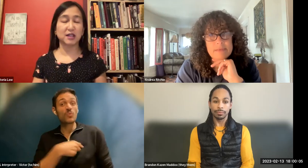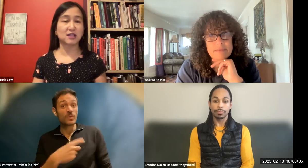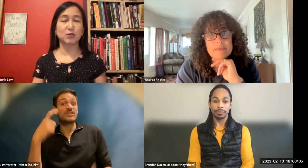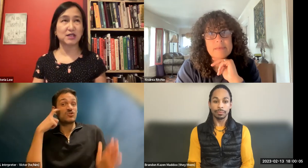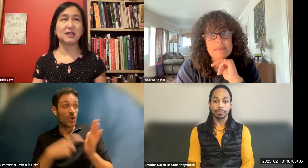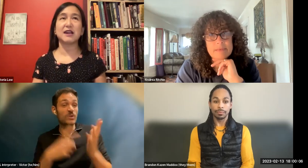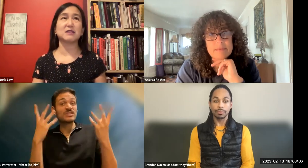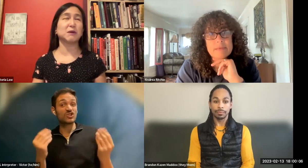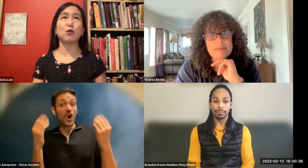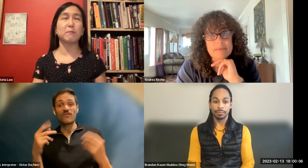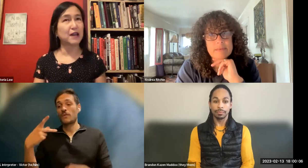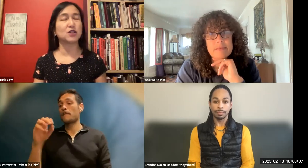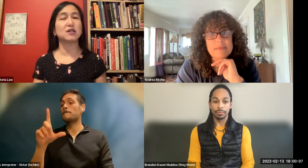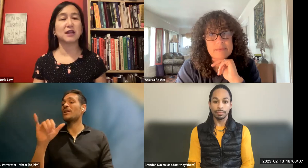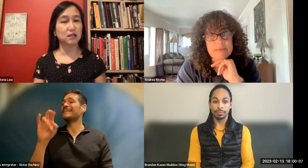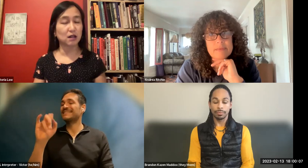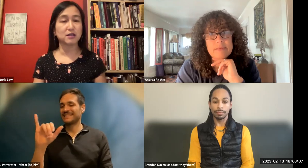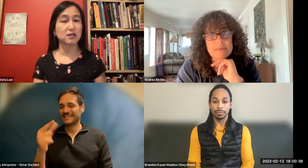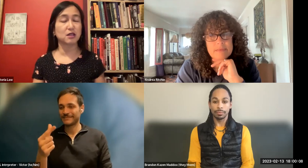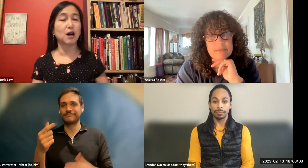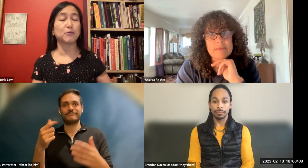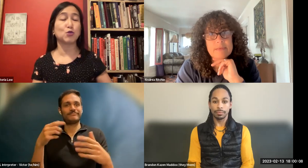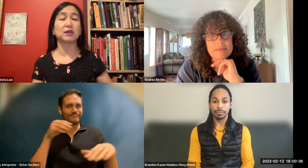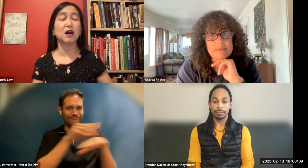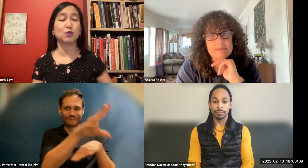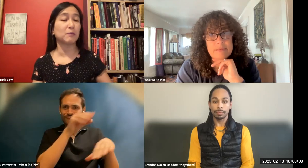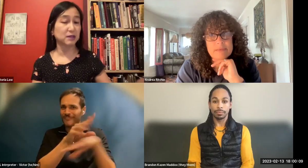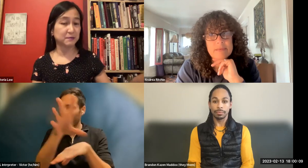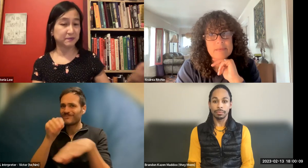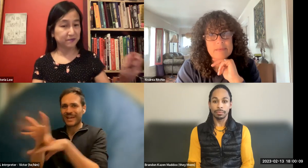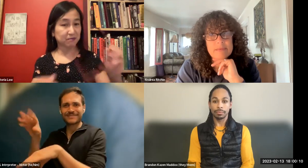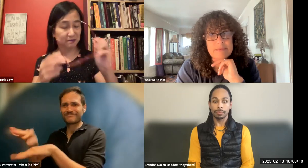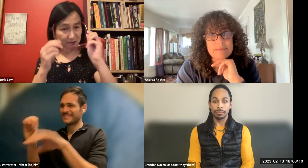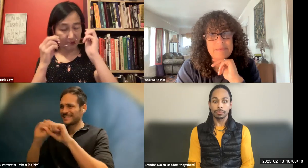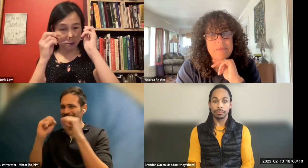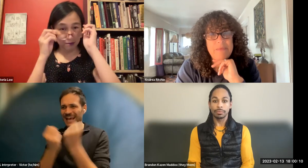not just the things that we see as people with badges and guns who can lock you up.